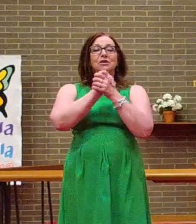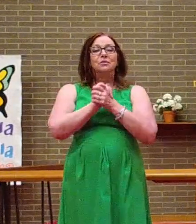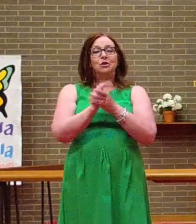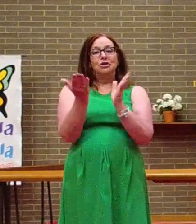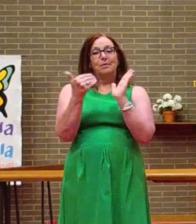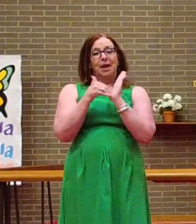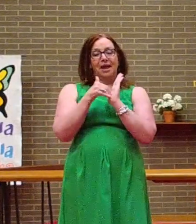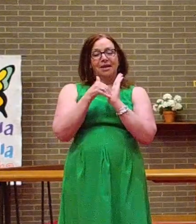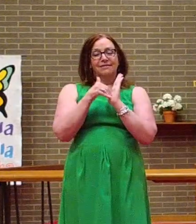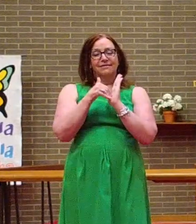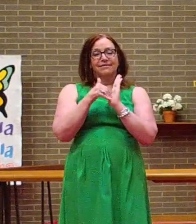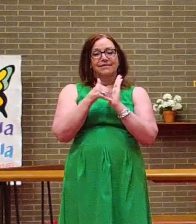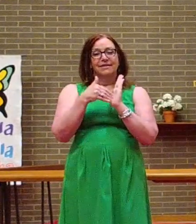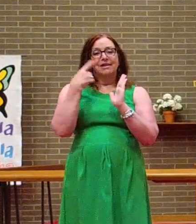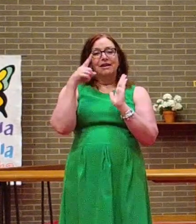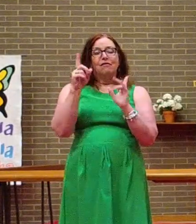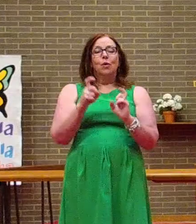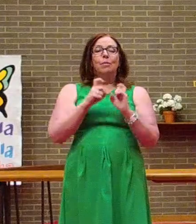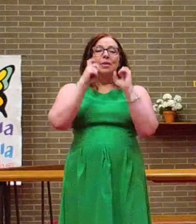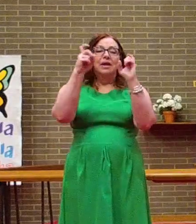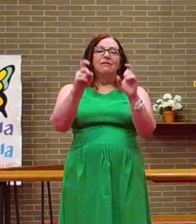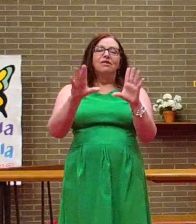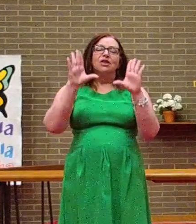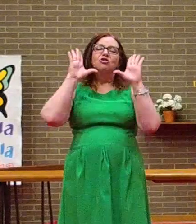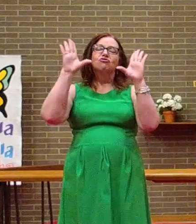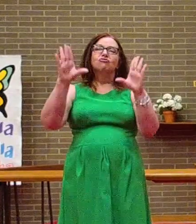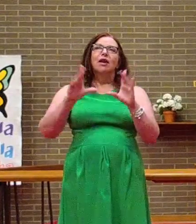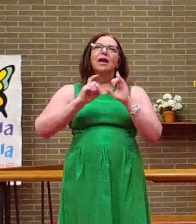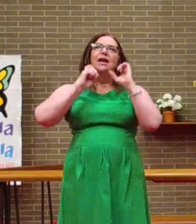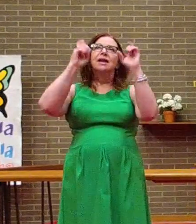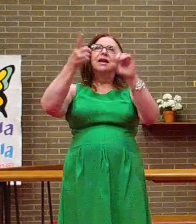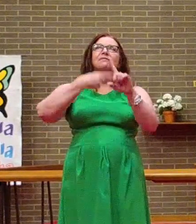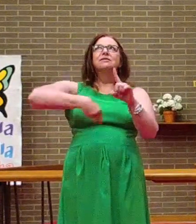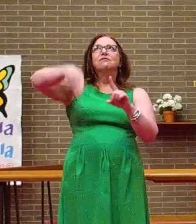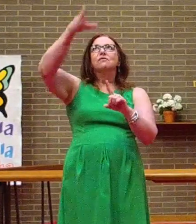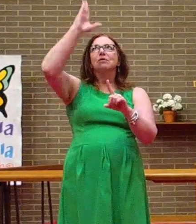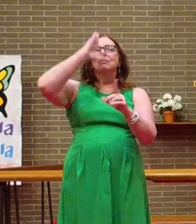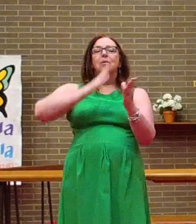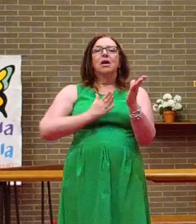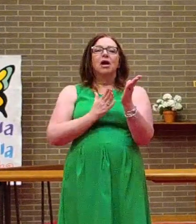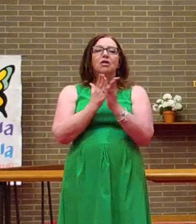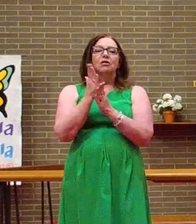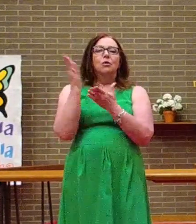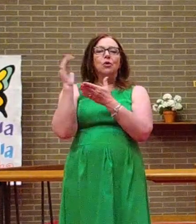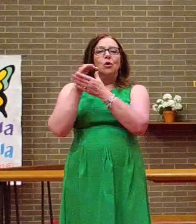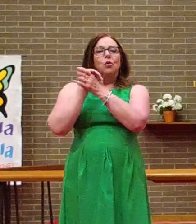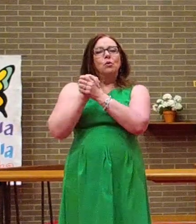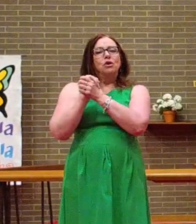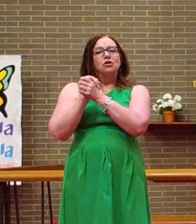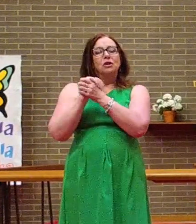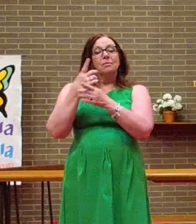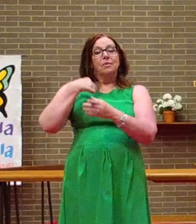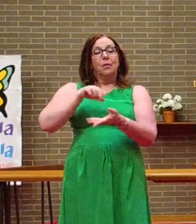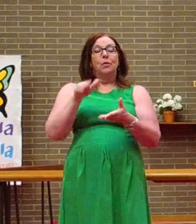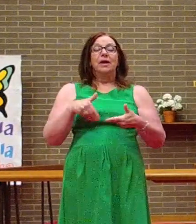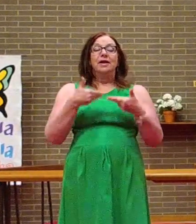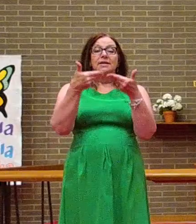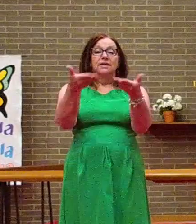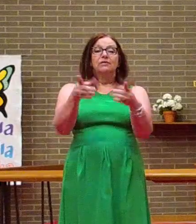again, for being given the great gifts of God in worship that We delivered to you the